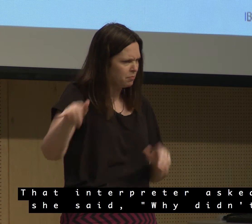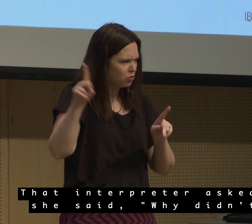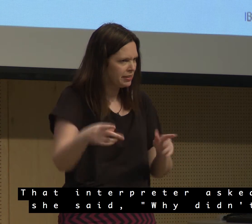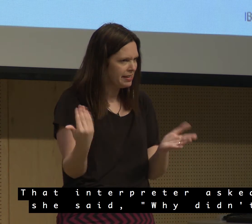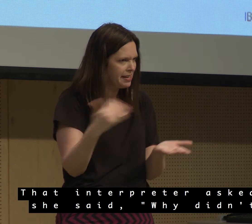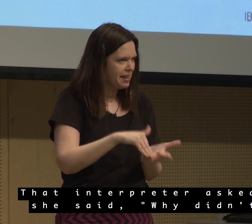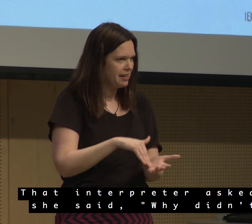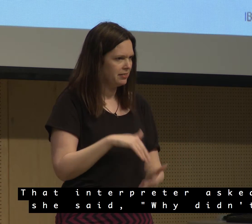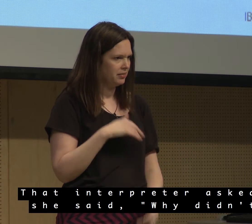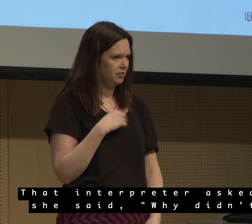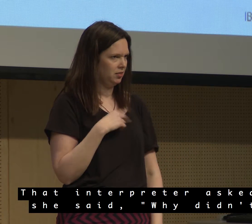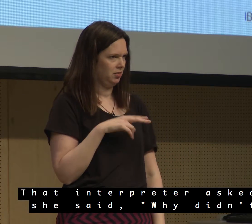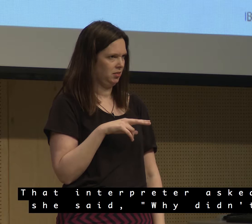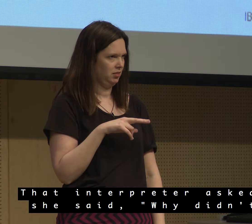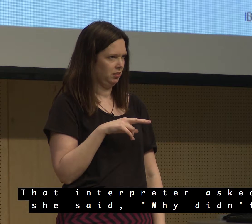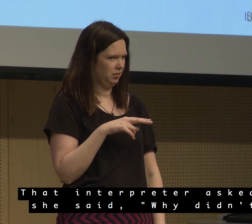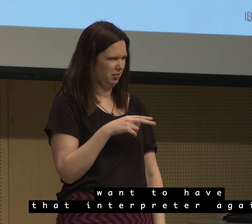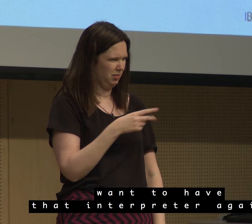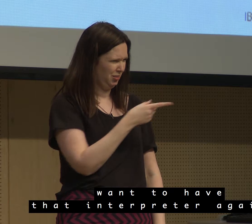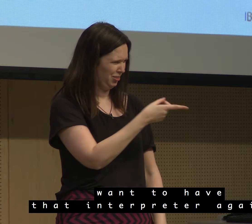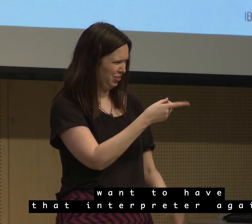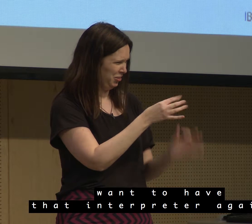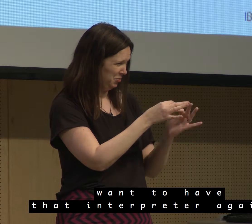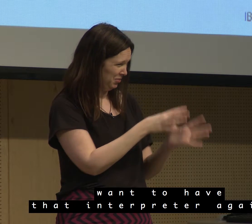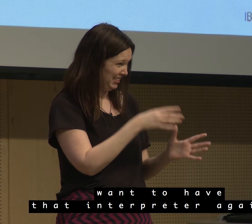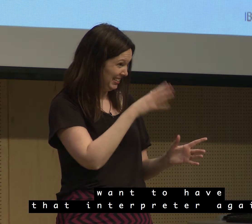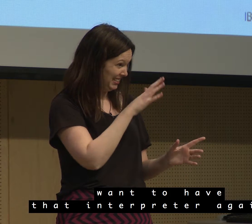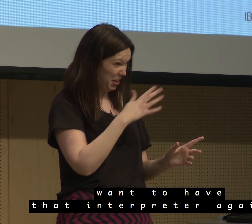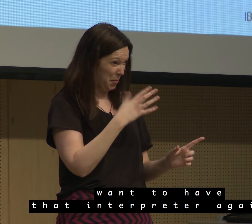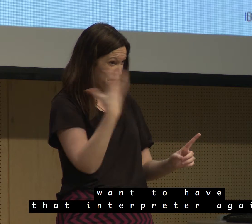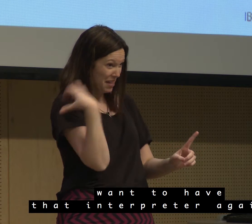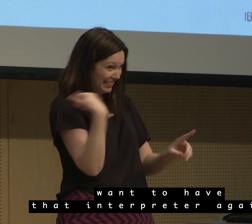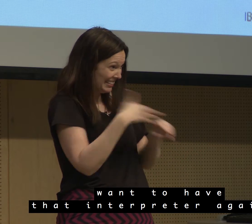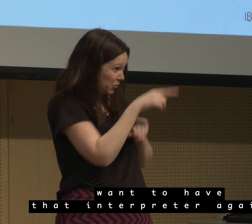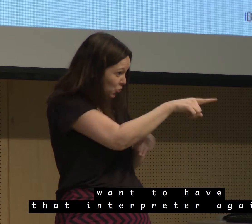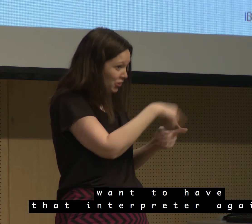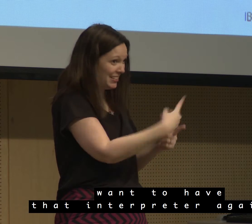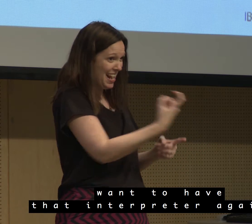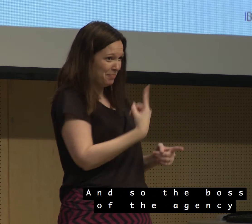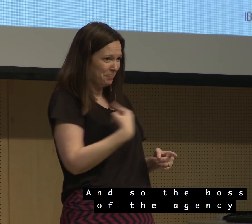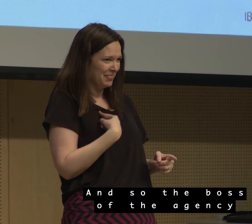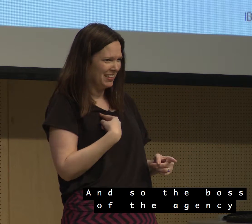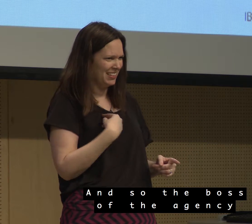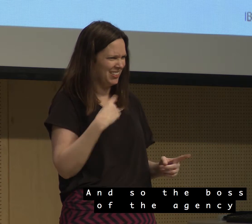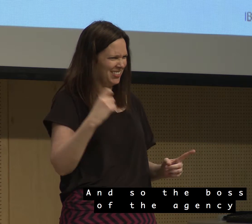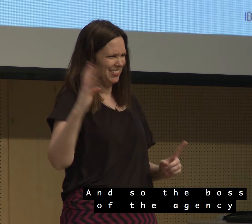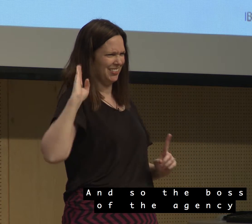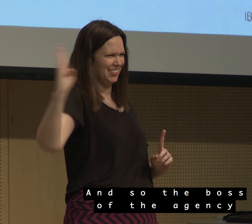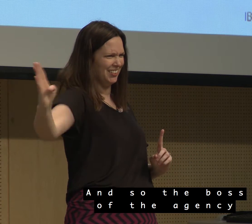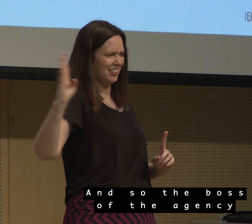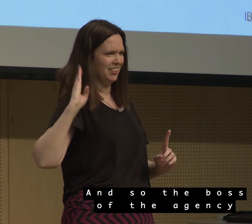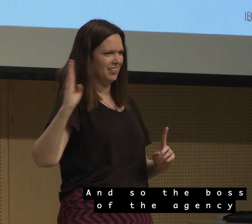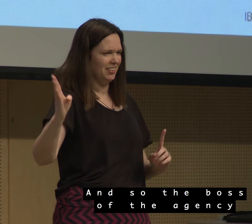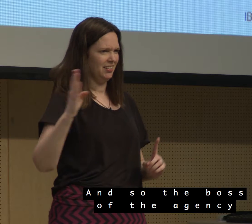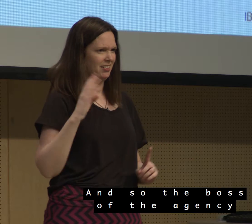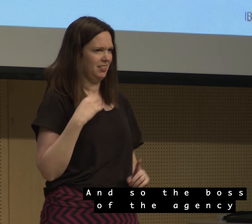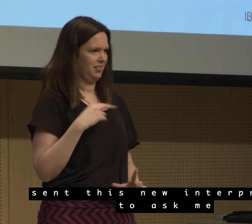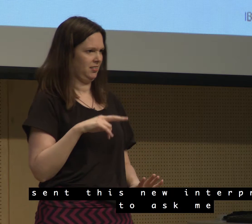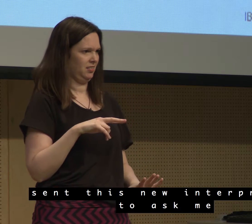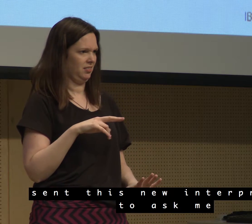you, that interpreter asked me, he said, why didn't you want to have that interpreter again? And so the boss of the agency sent this